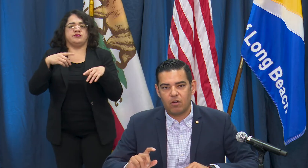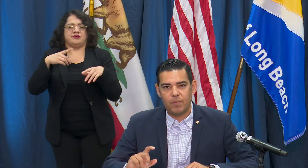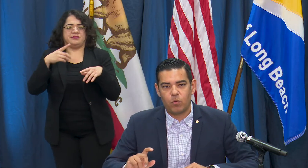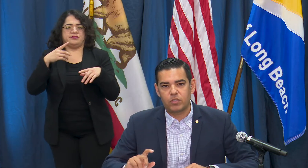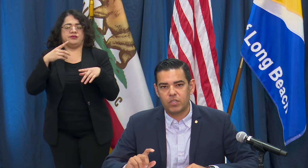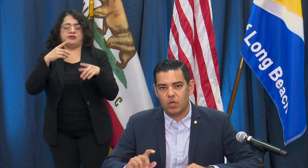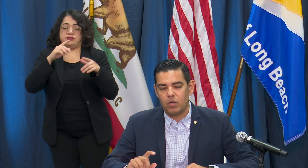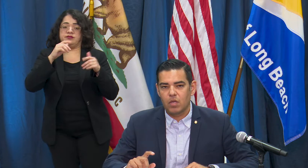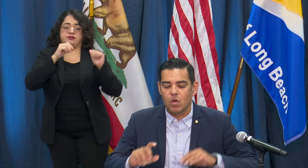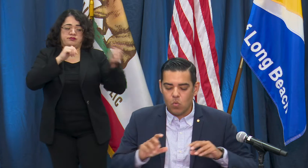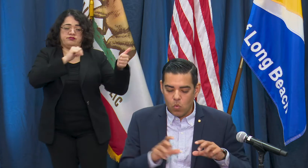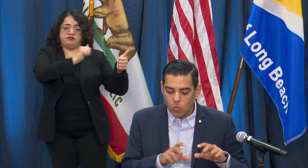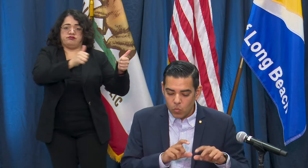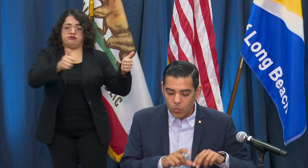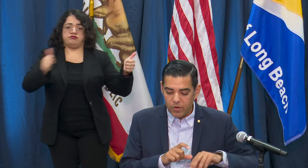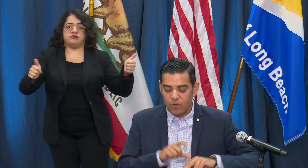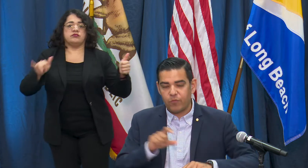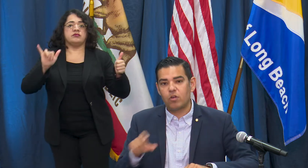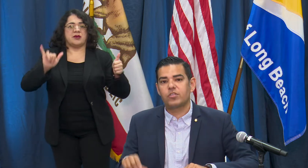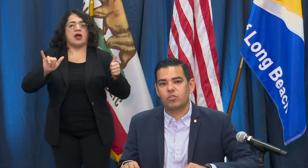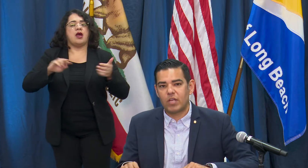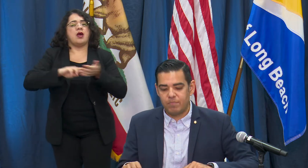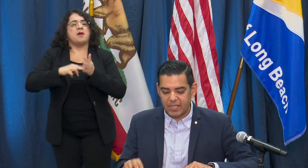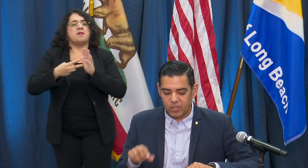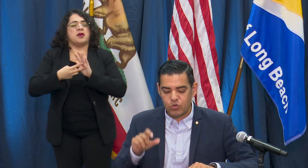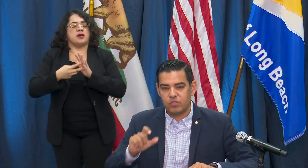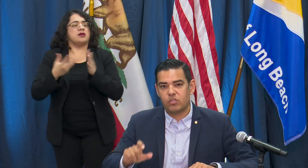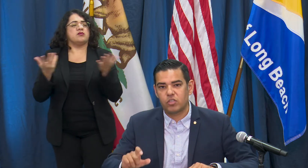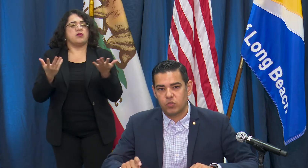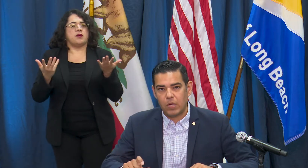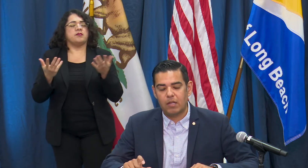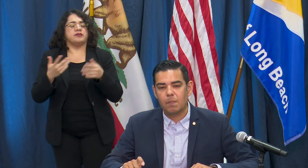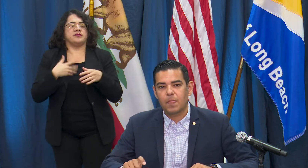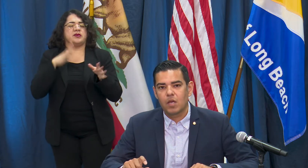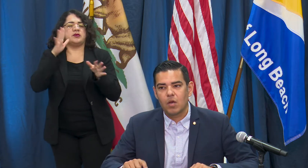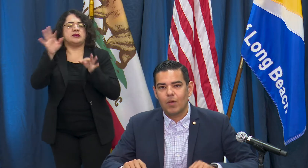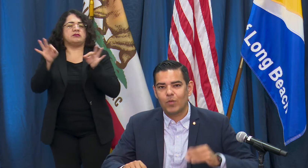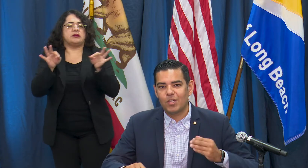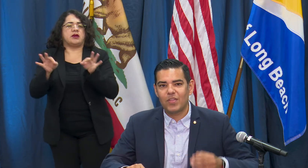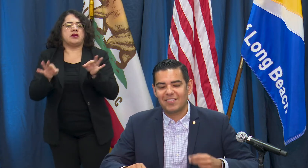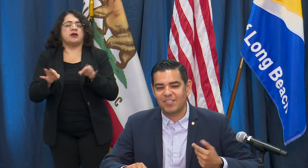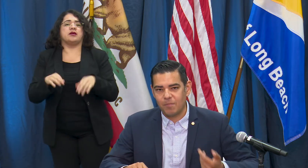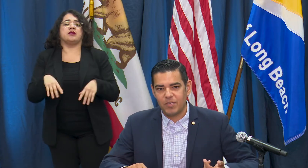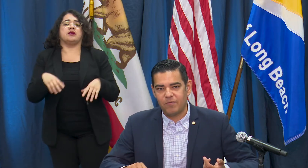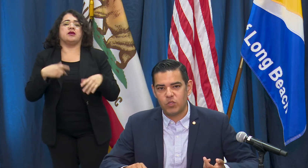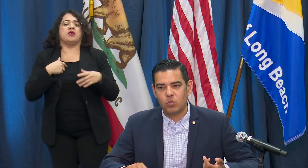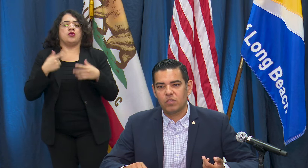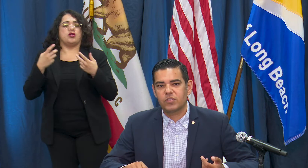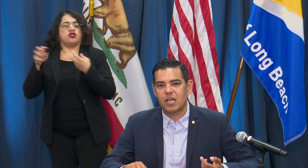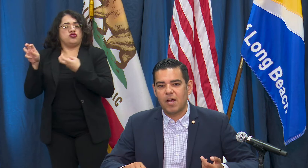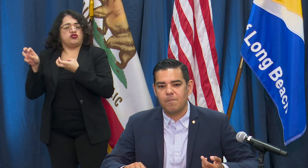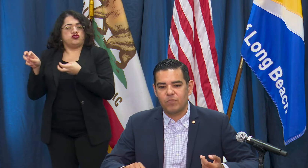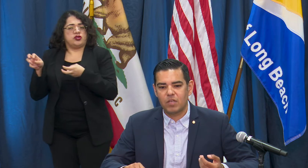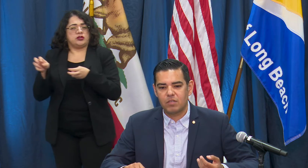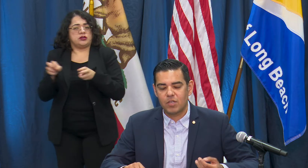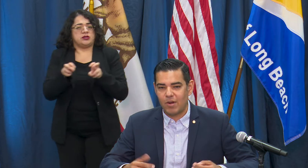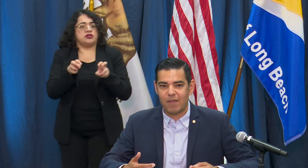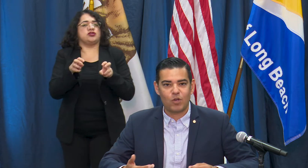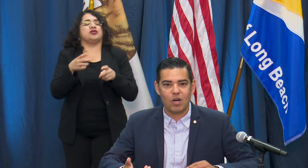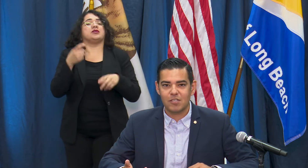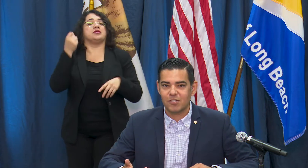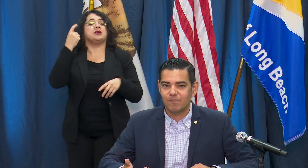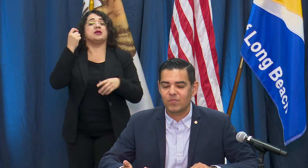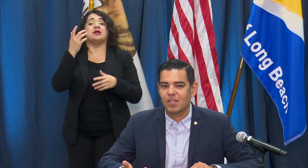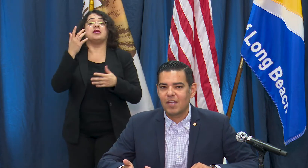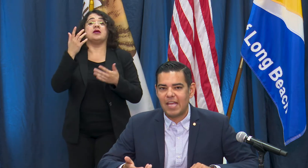things that are important to note. We are first making a transition as well. We know that some individuals don't